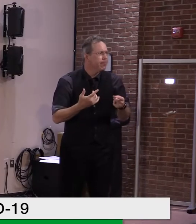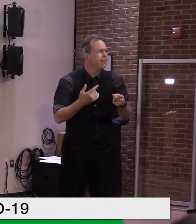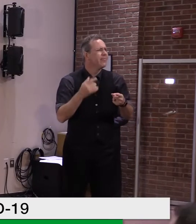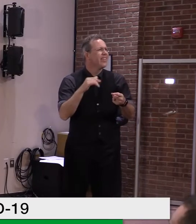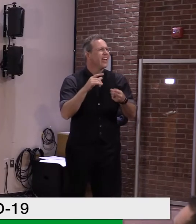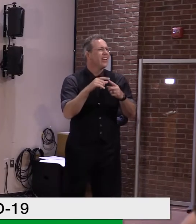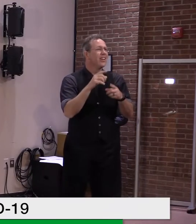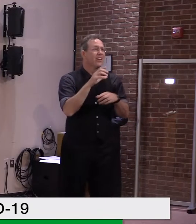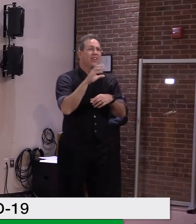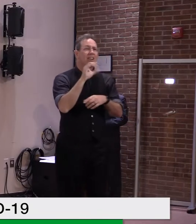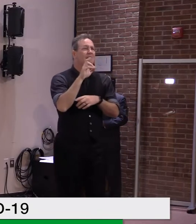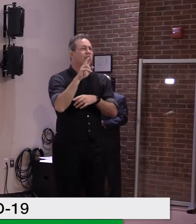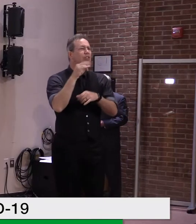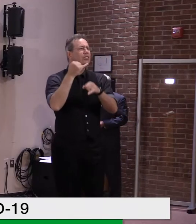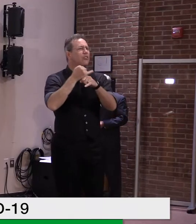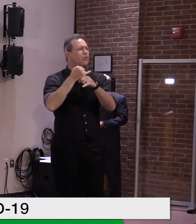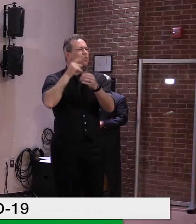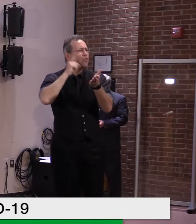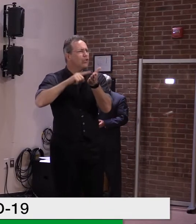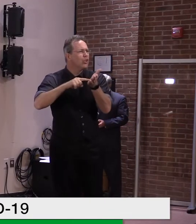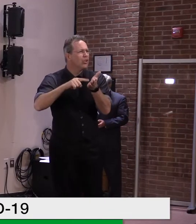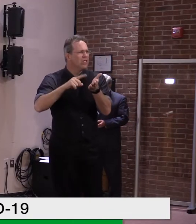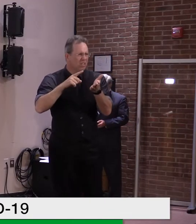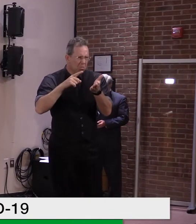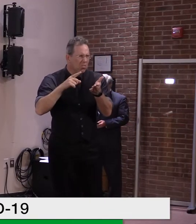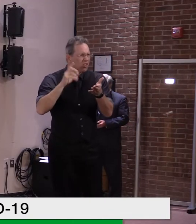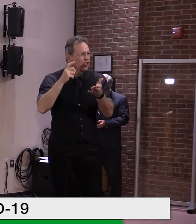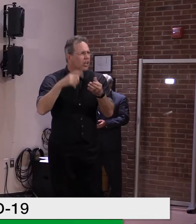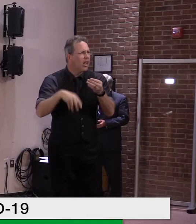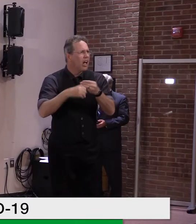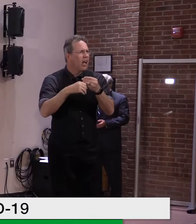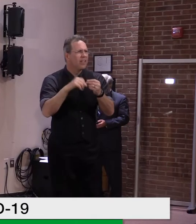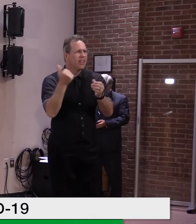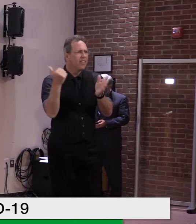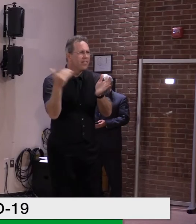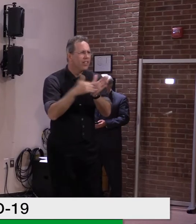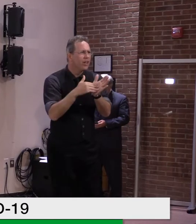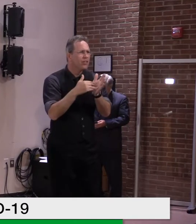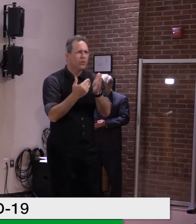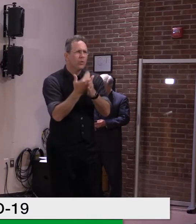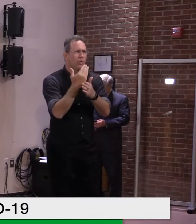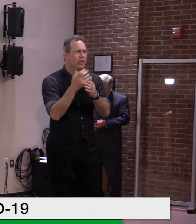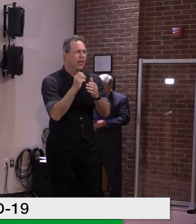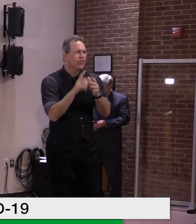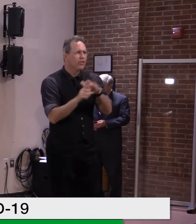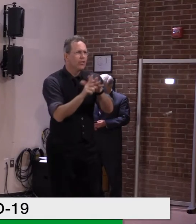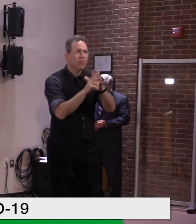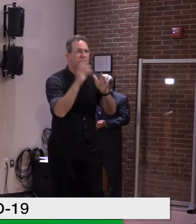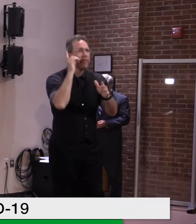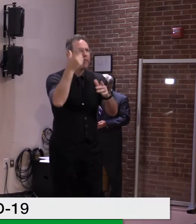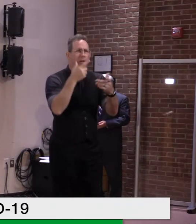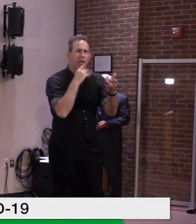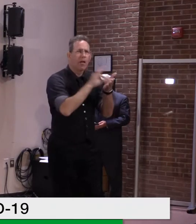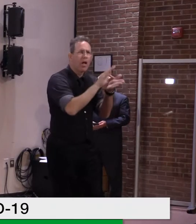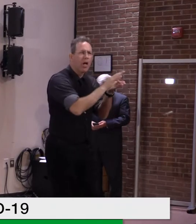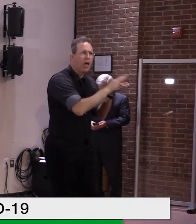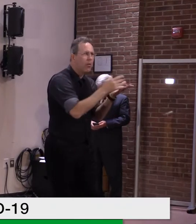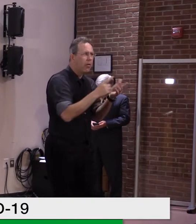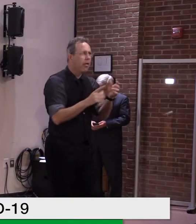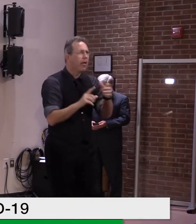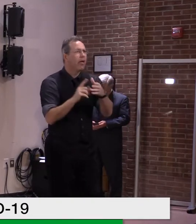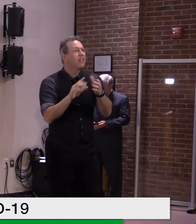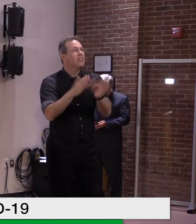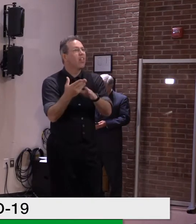additional 10,000 cancer deaths over the next decade. What's your message to people who may have missed a screening last year due